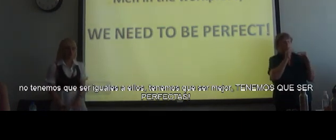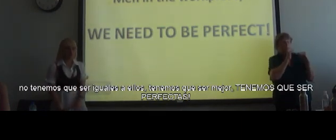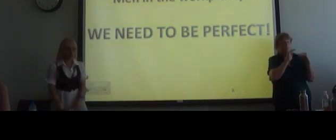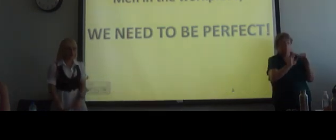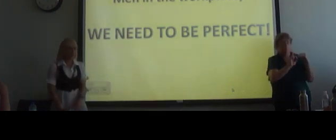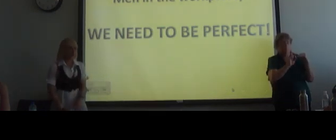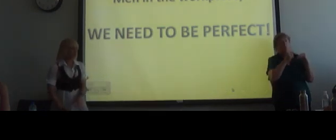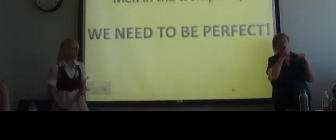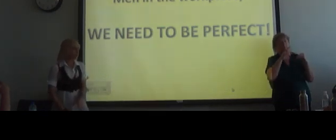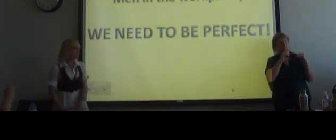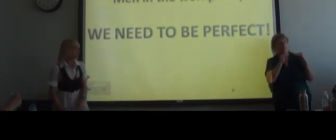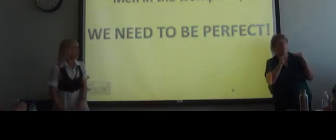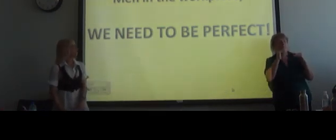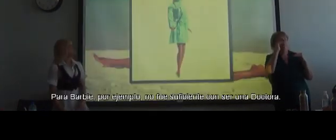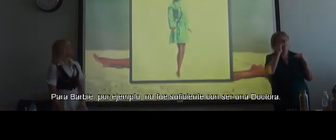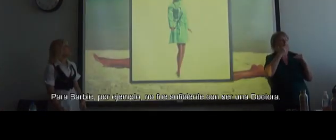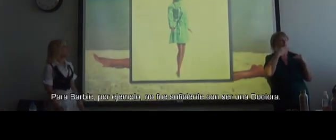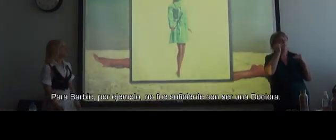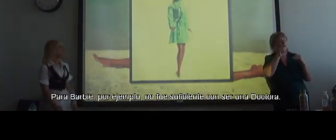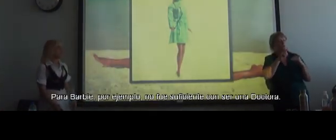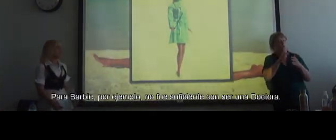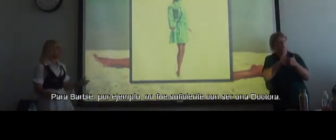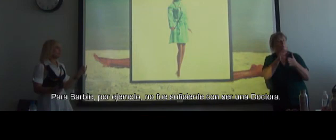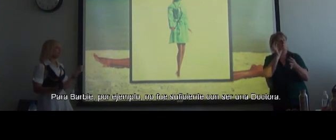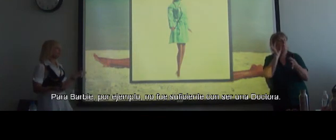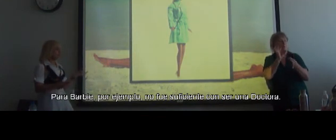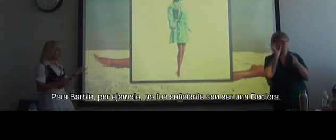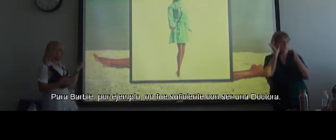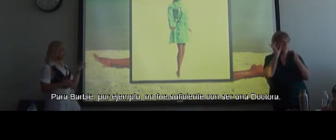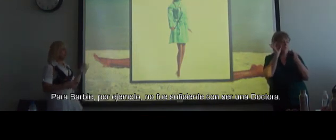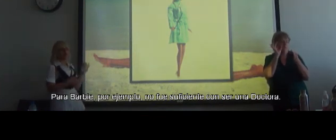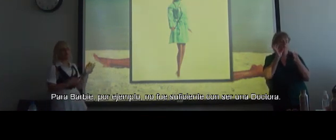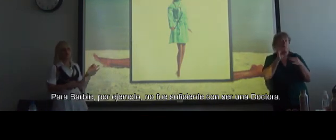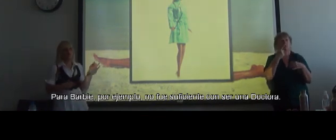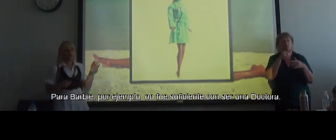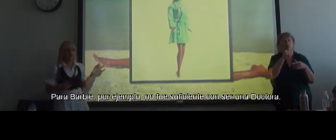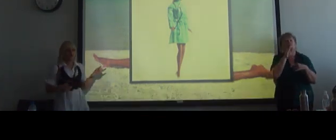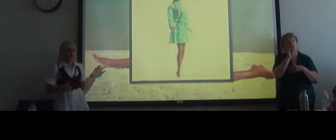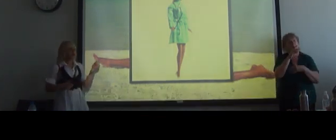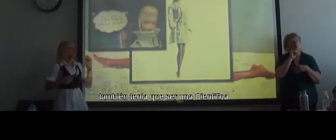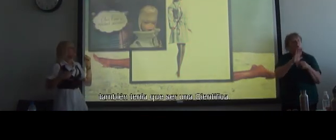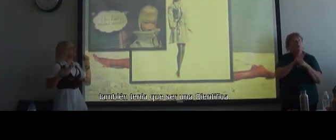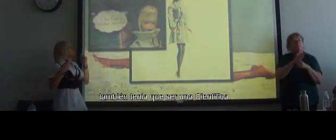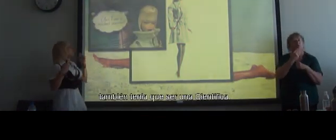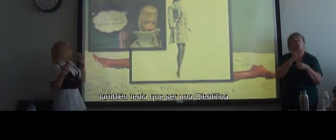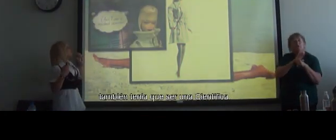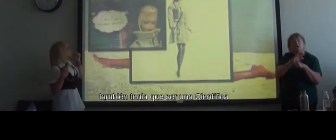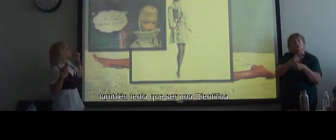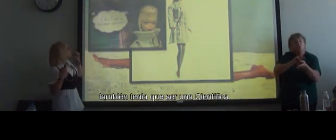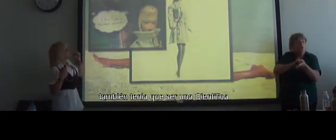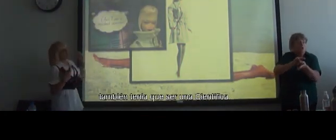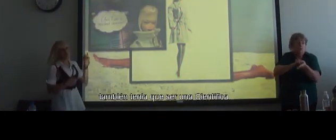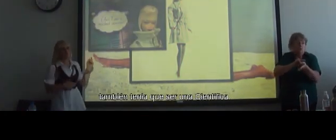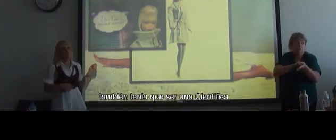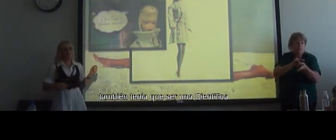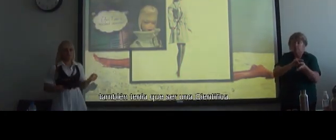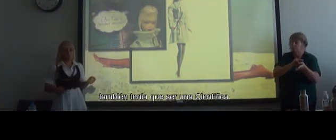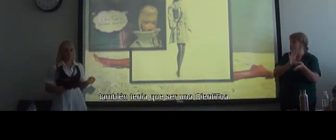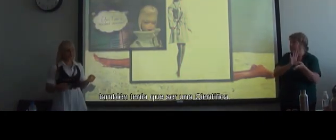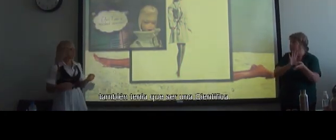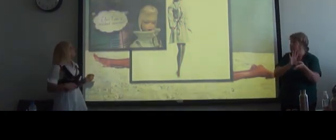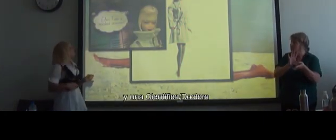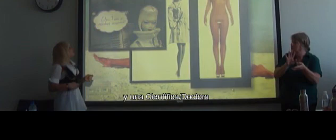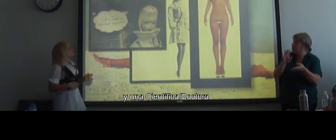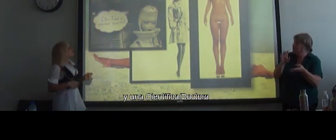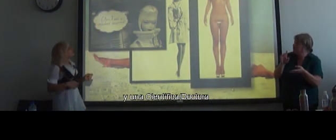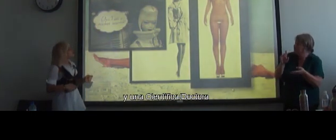need to be better. We need to be perfect. For Barbie, for example, it wasn't enough to be a doctor. She also had to be a